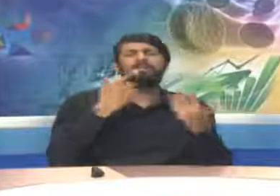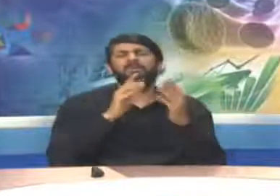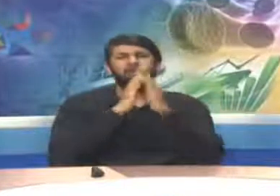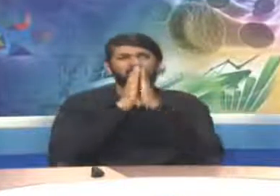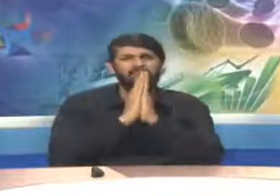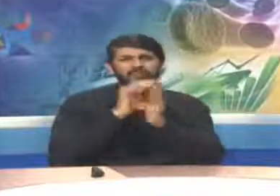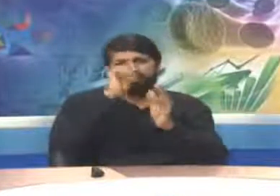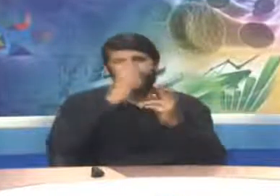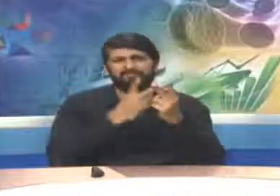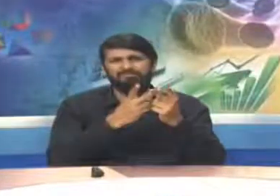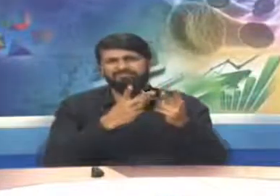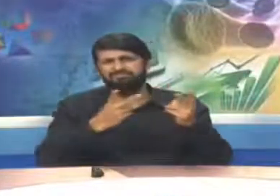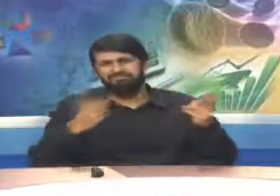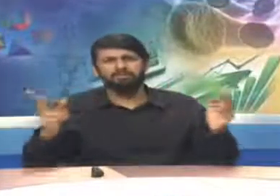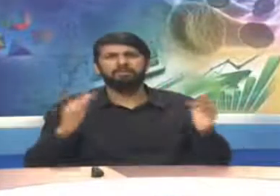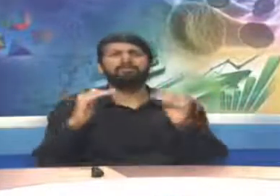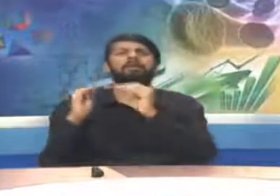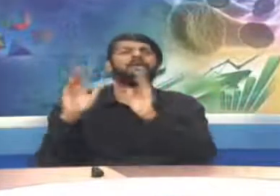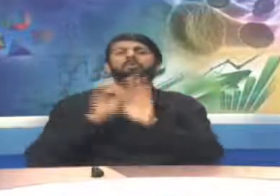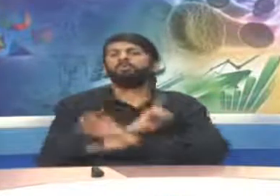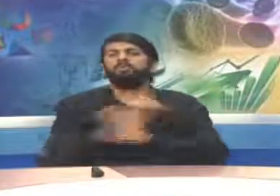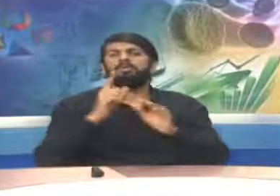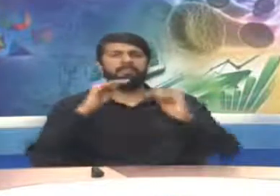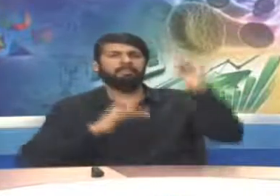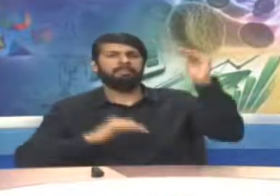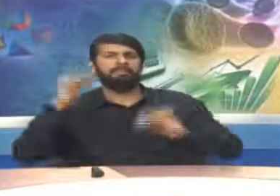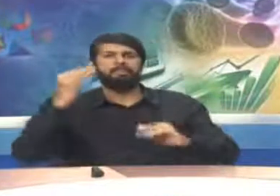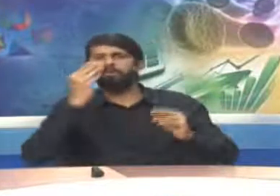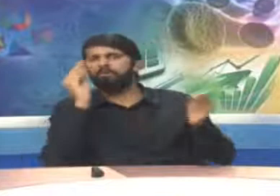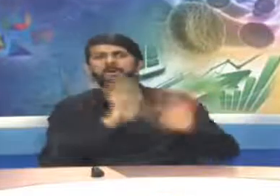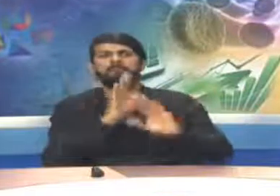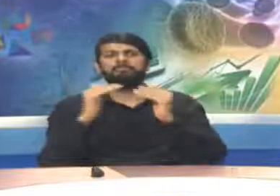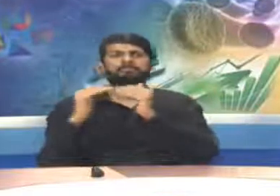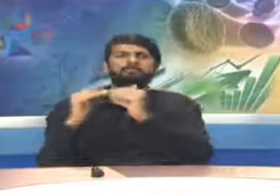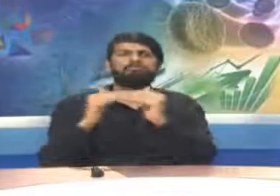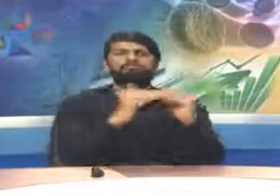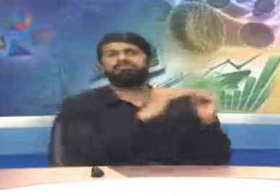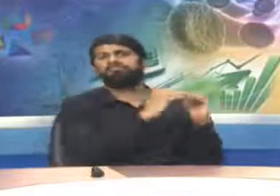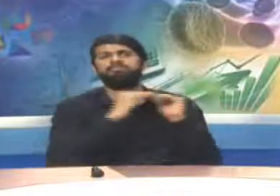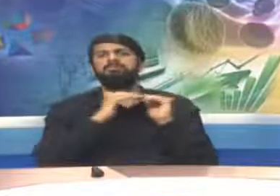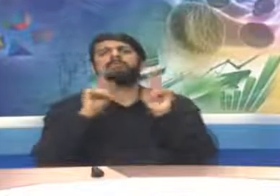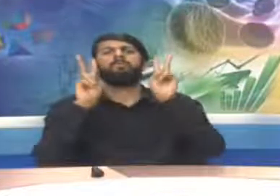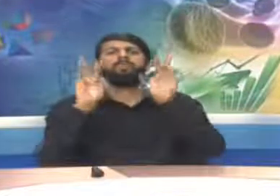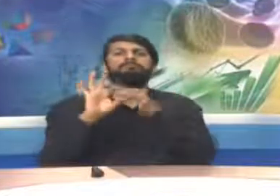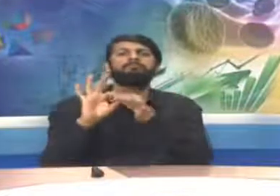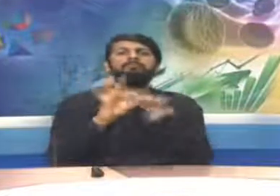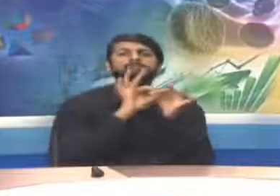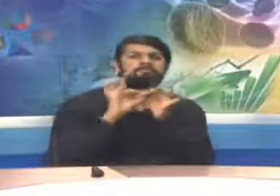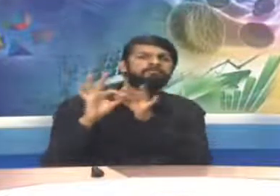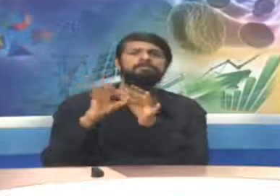He was say, we are born as human being and we are equal,